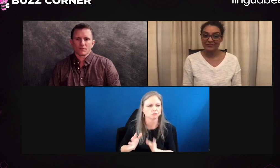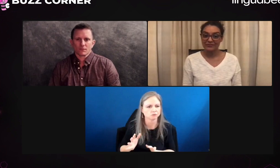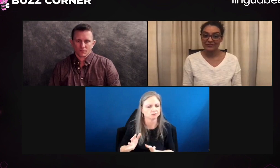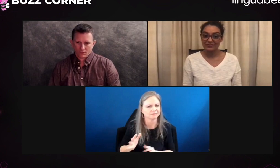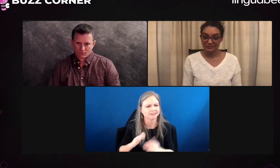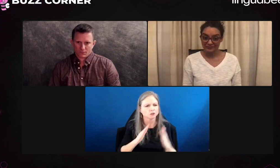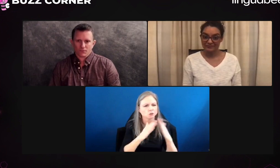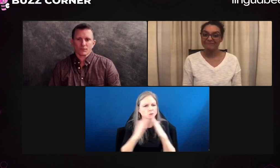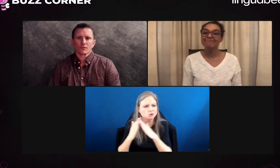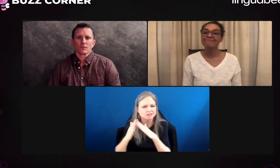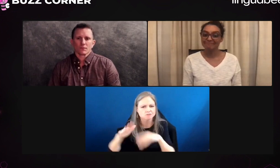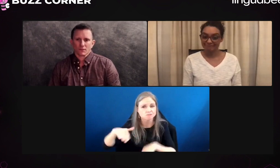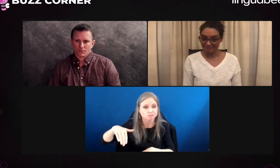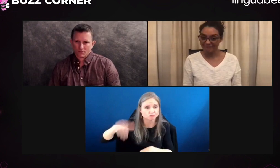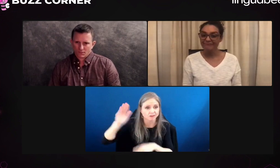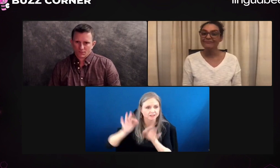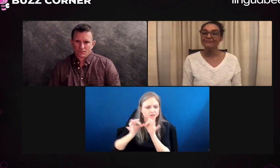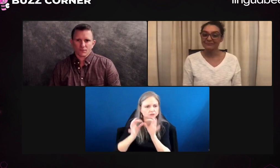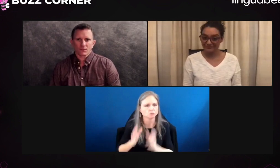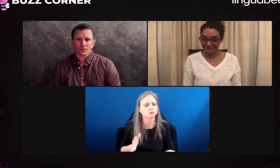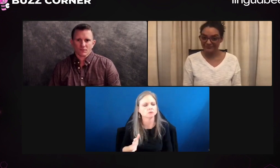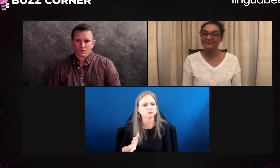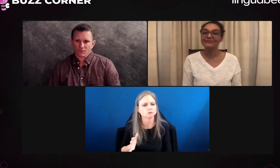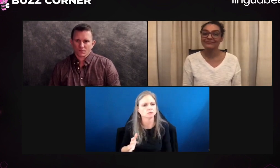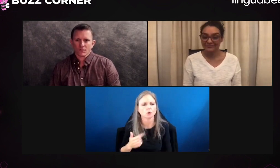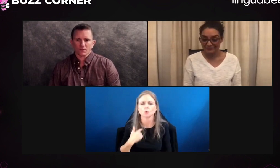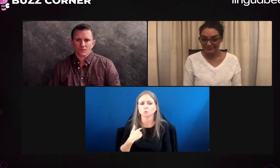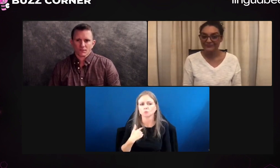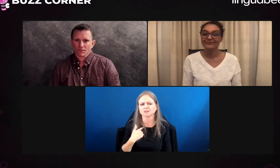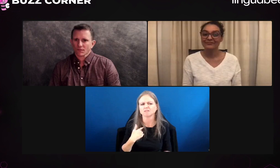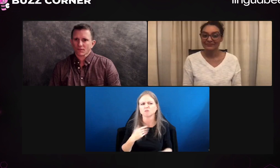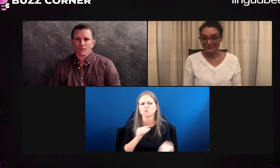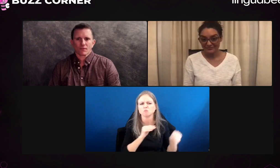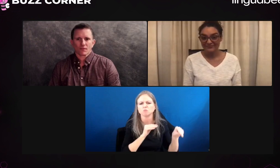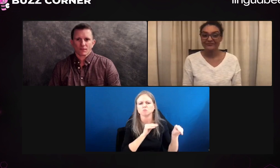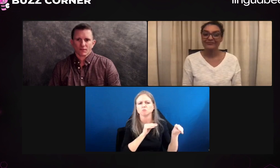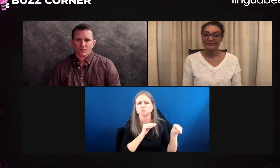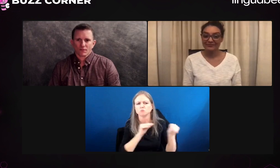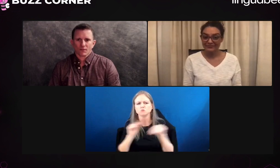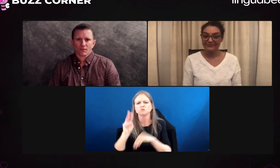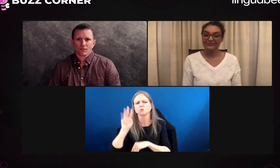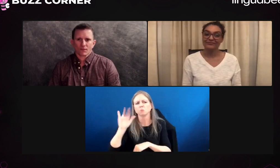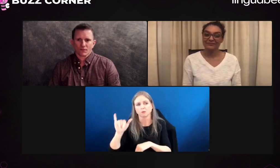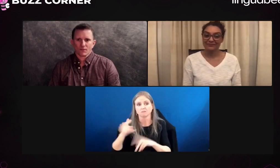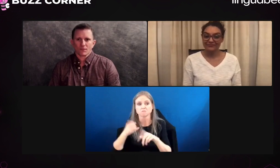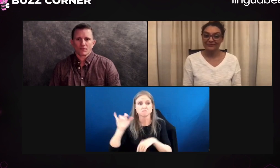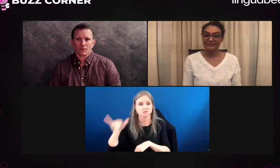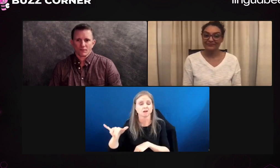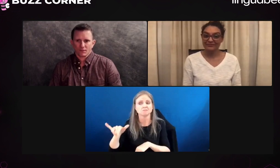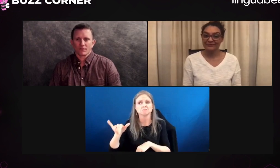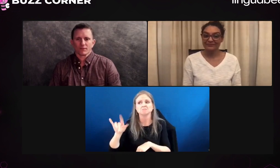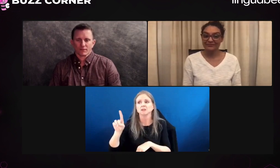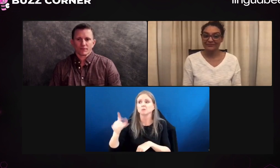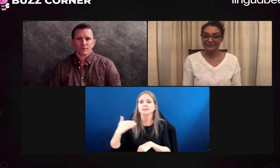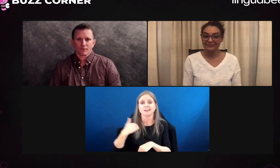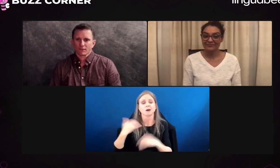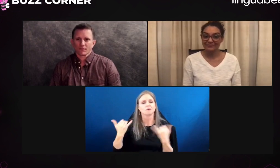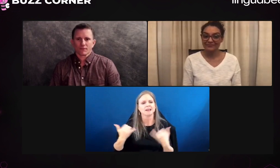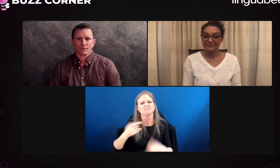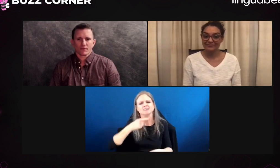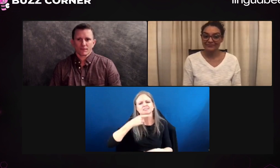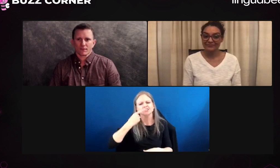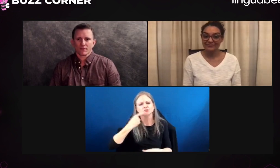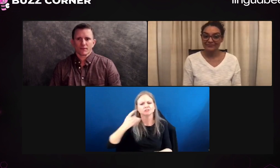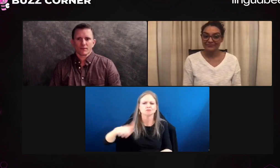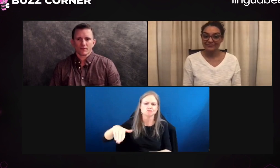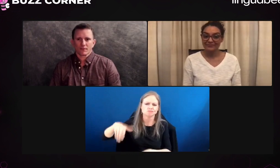deaf taught interpreters, community raised, right? Homegrown, and we're moving